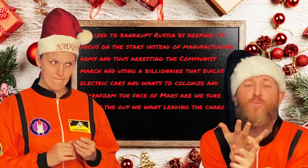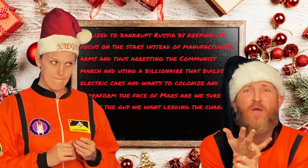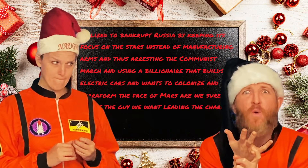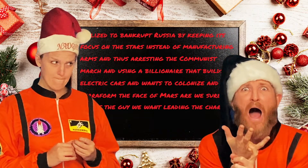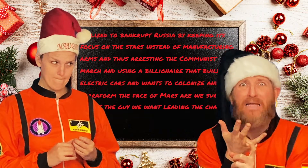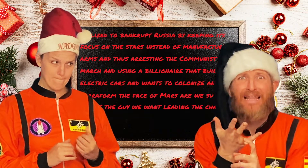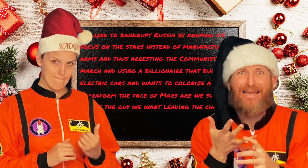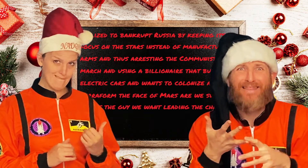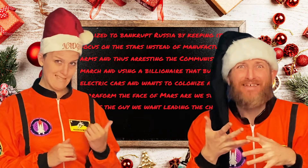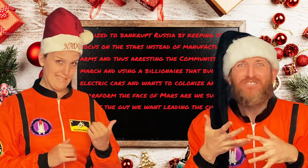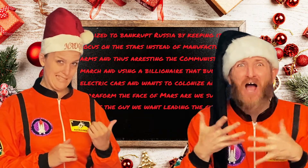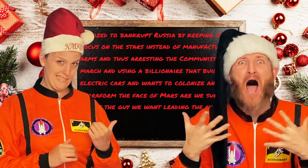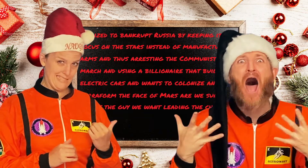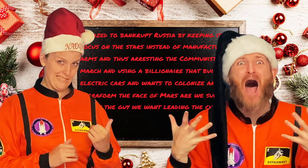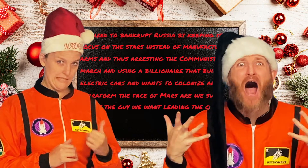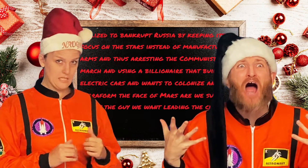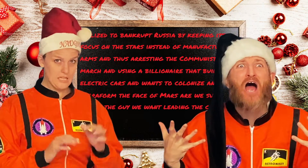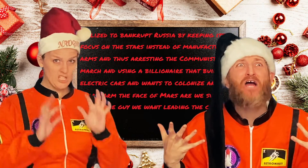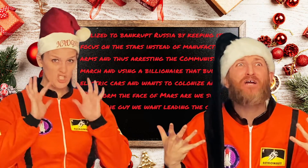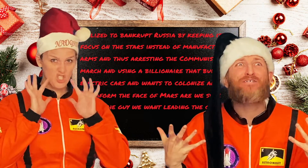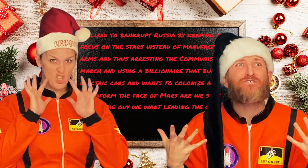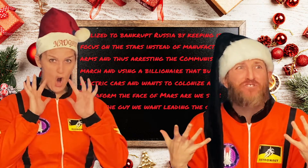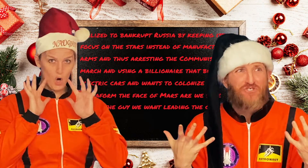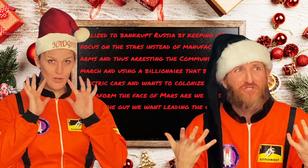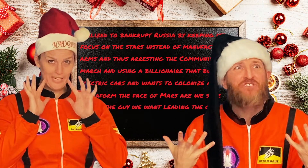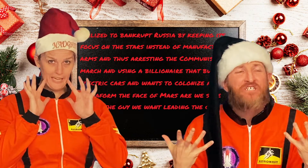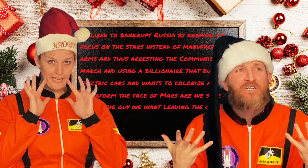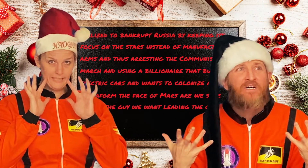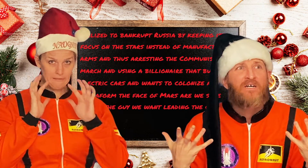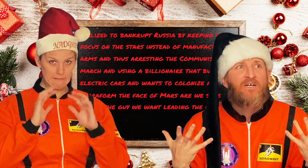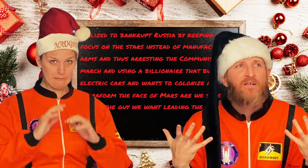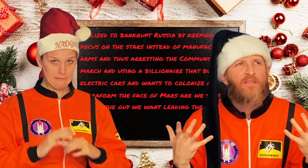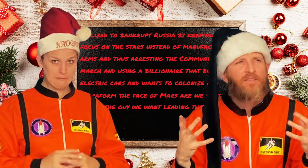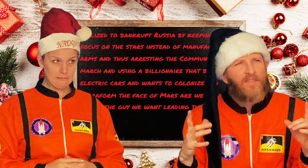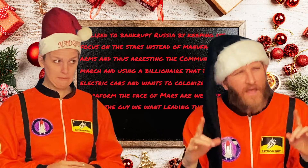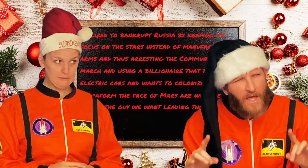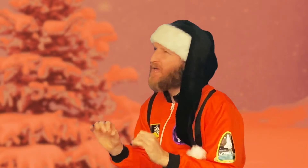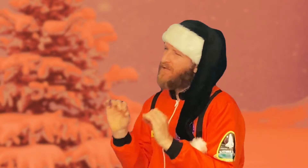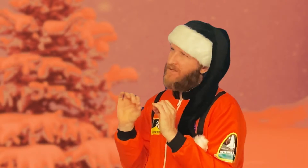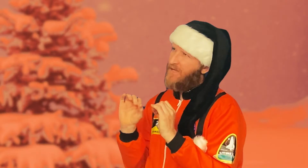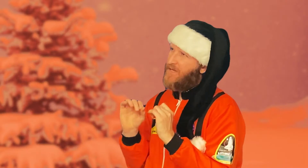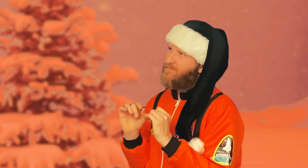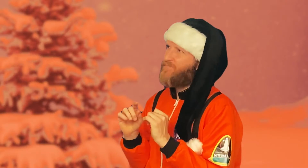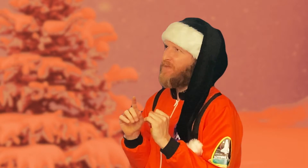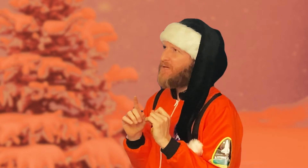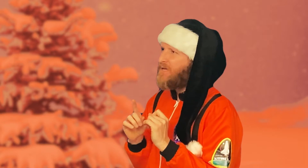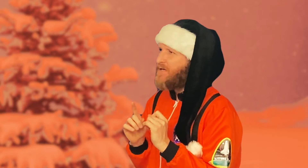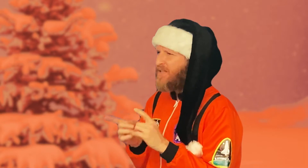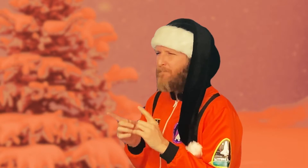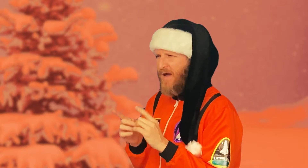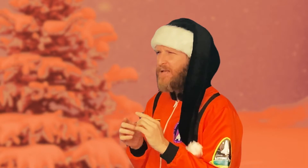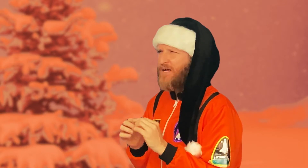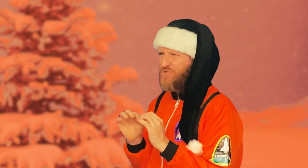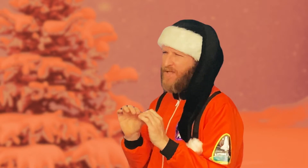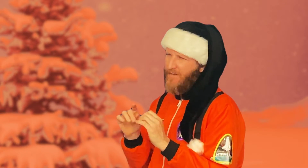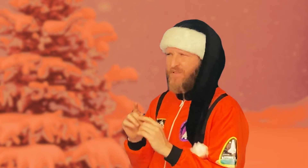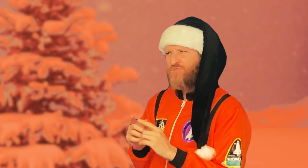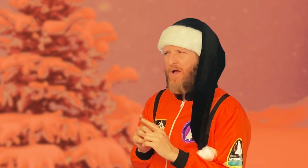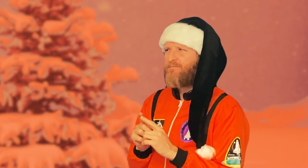we want leading the charge? Then again, Elon might actually have the drive and